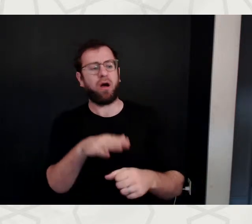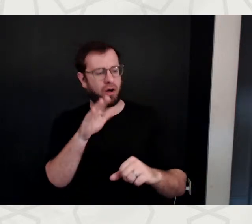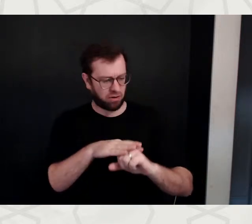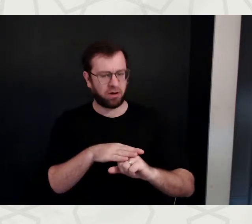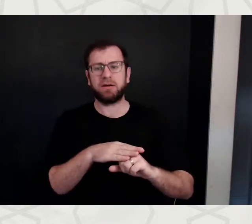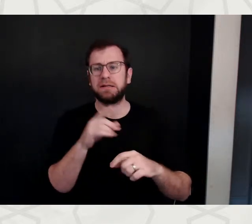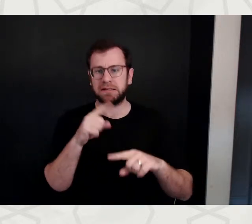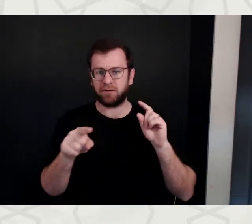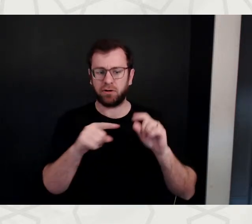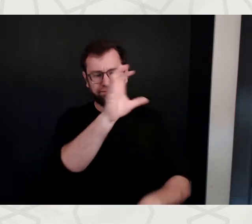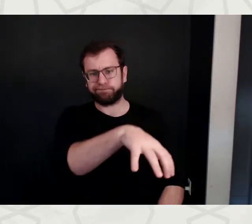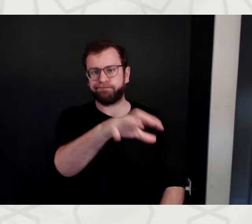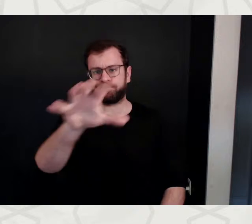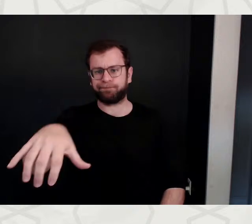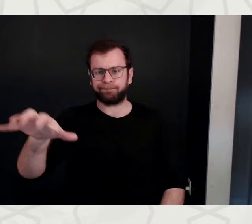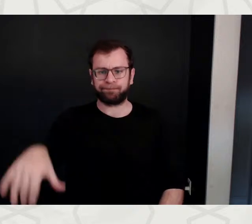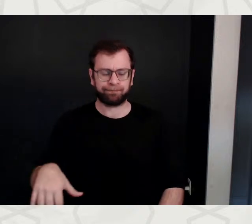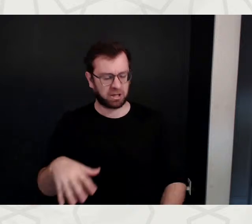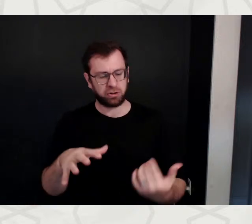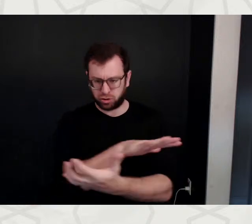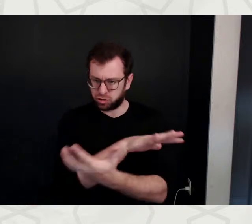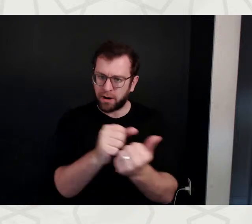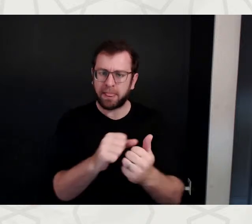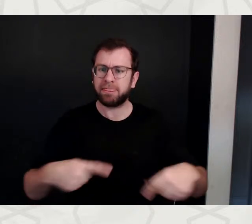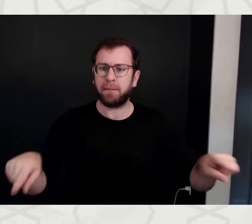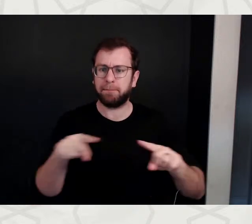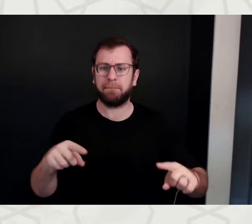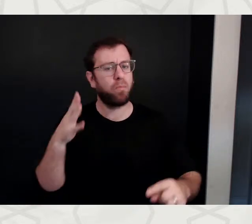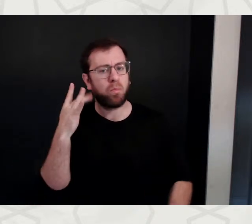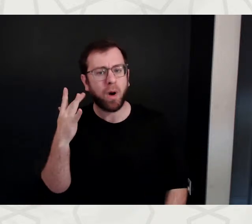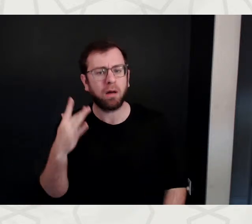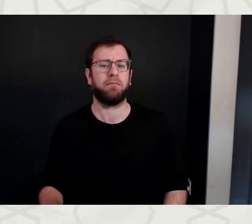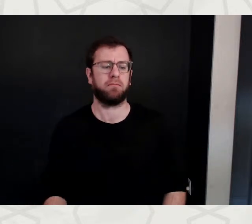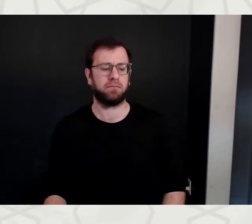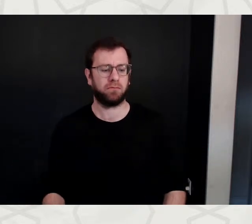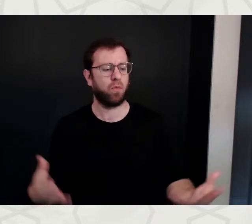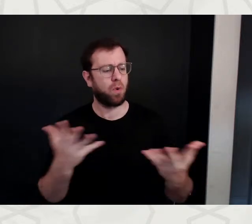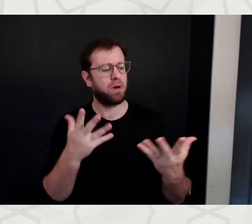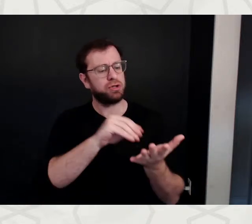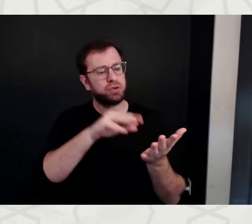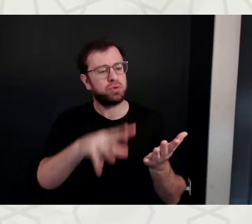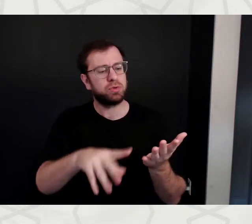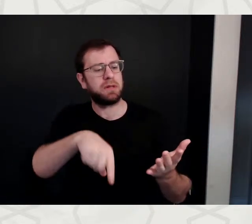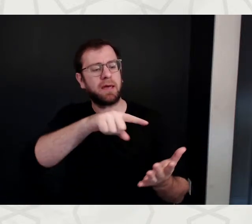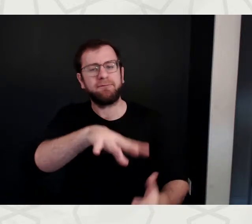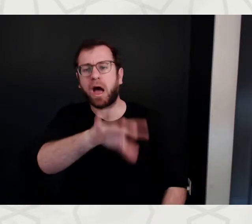campuses, destroying them? What did the students uncover?